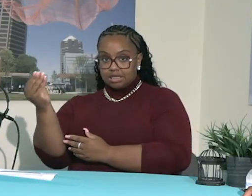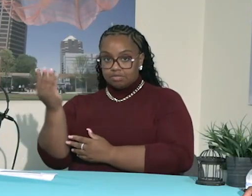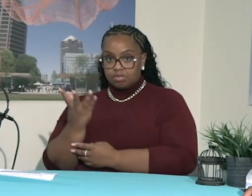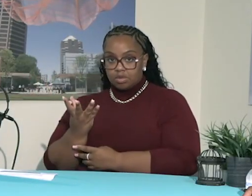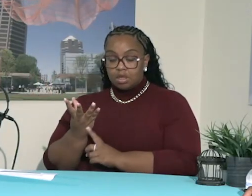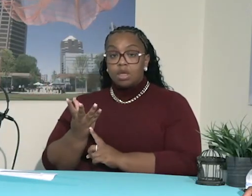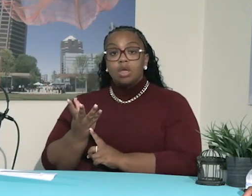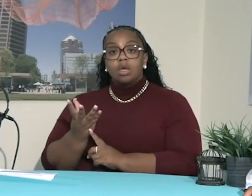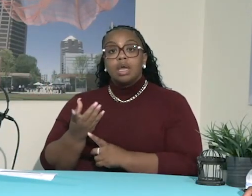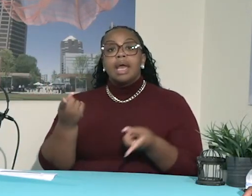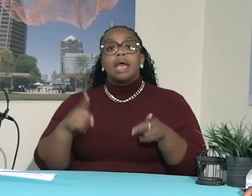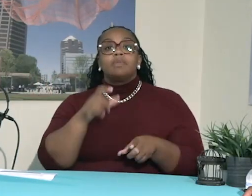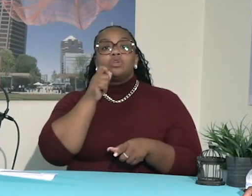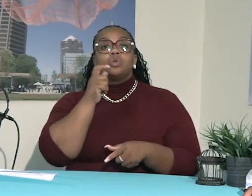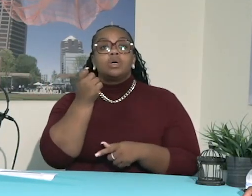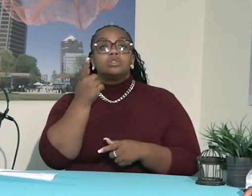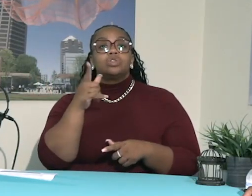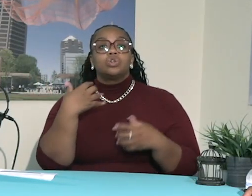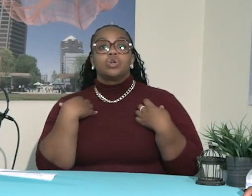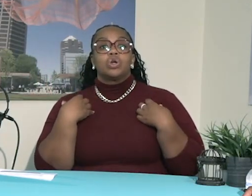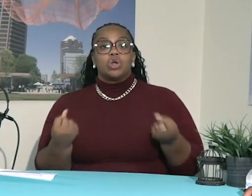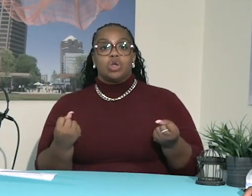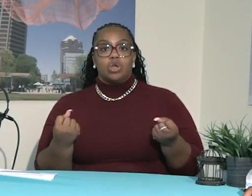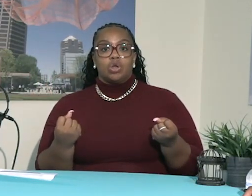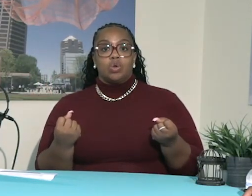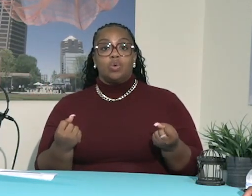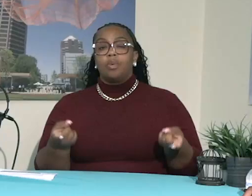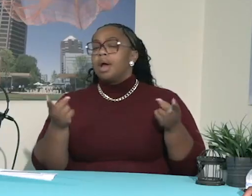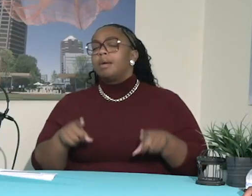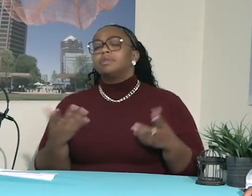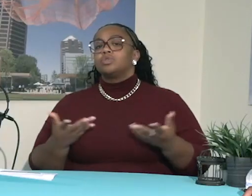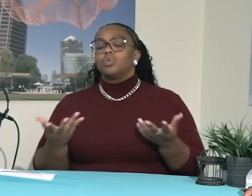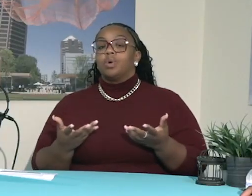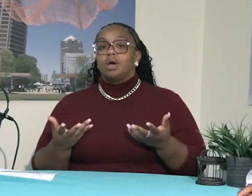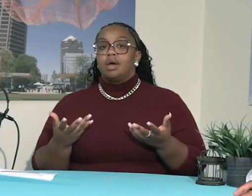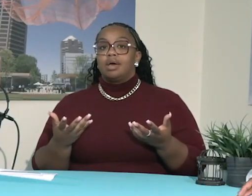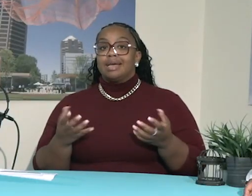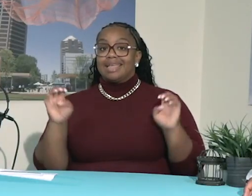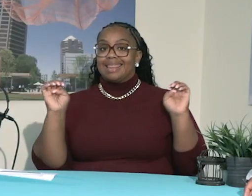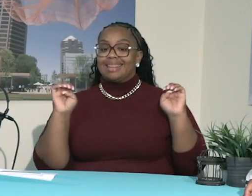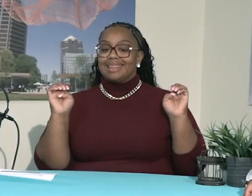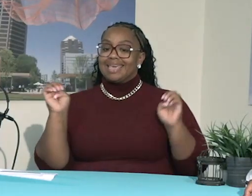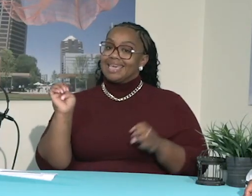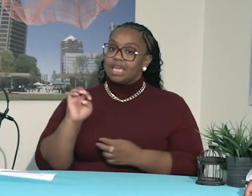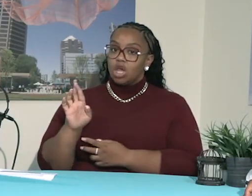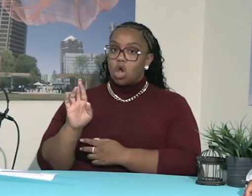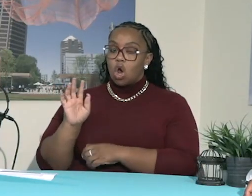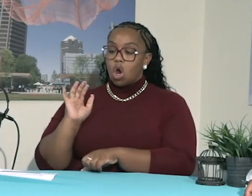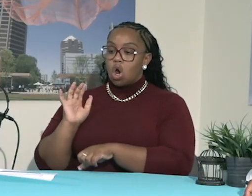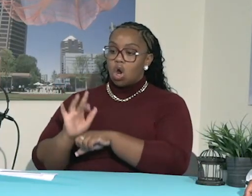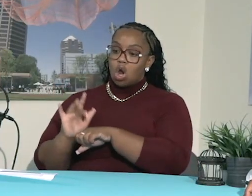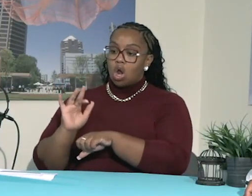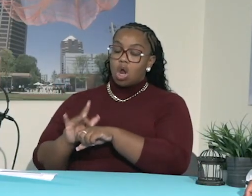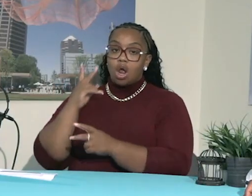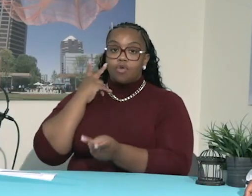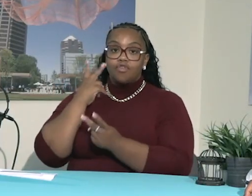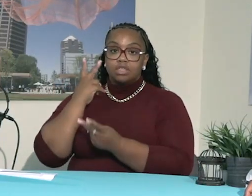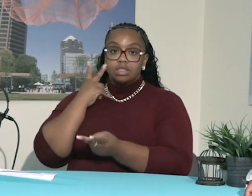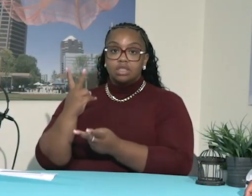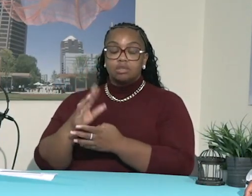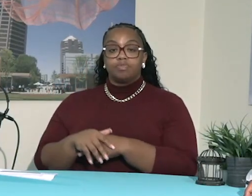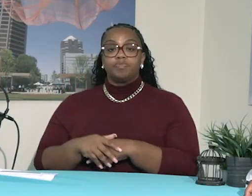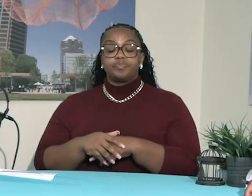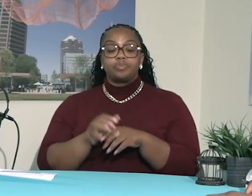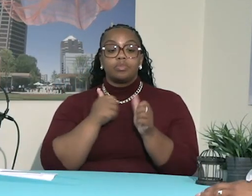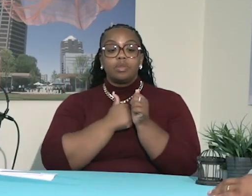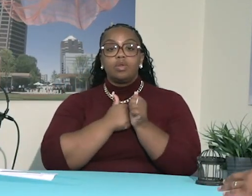your health, you're more likely to visit the emergency room. You're more likely not to follow treatment instructions. Patients